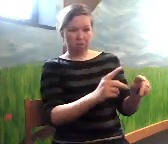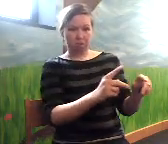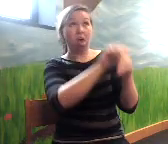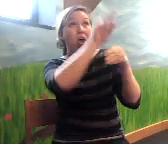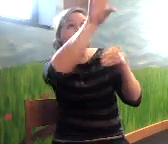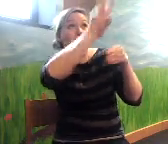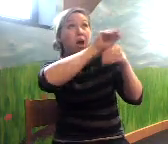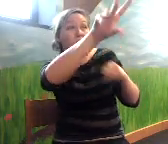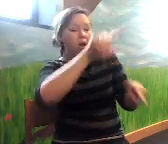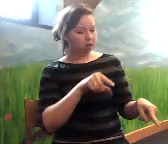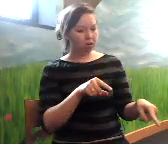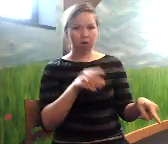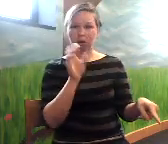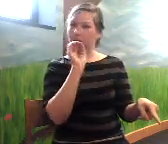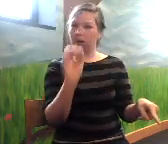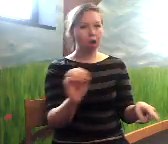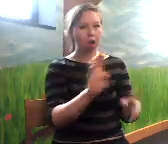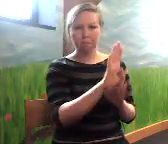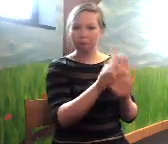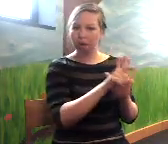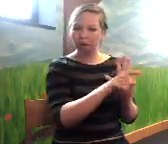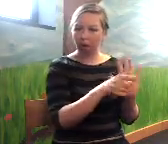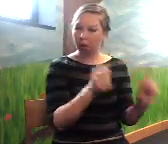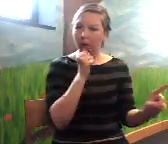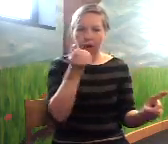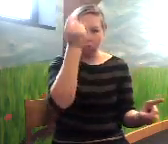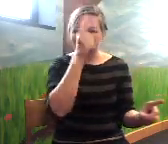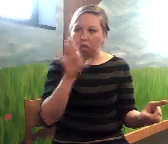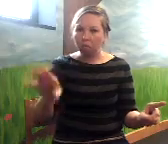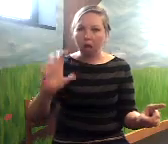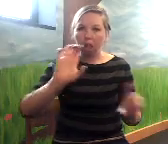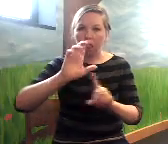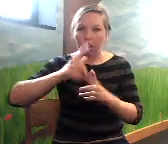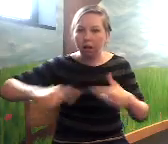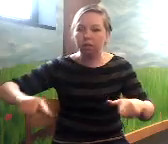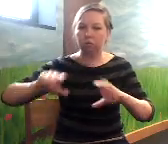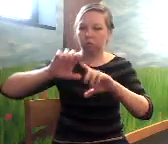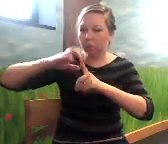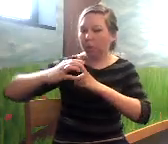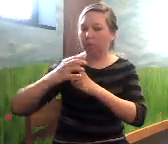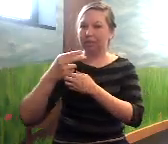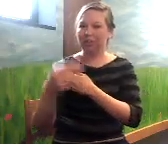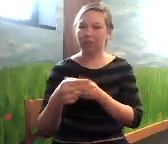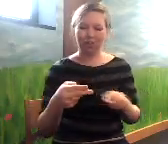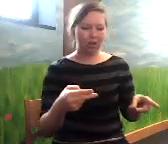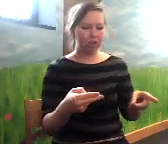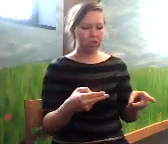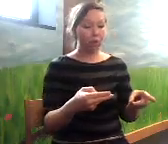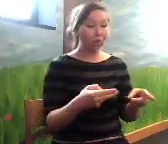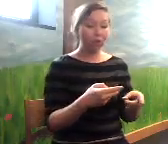or ignored the subtleties that happened within a culture. So to give one basic example